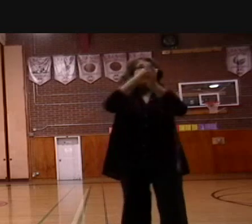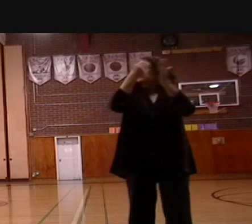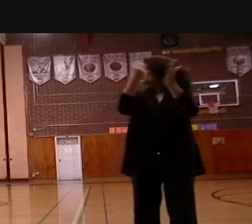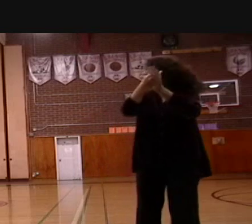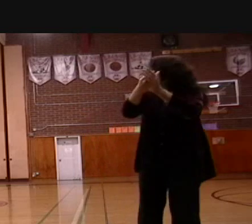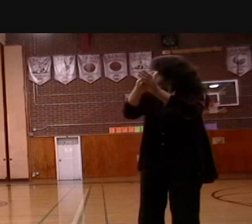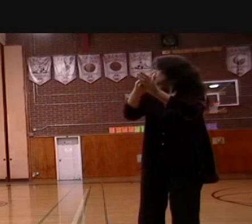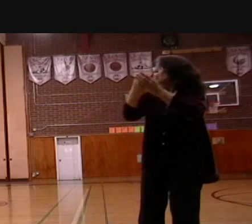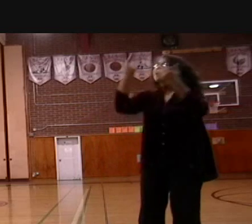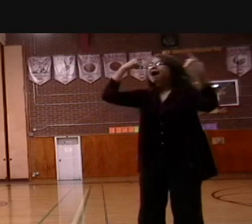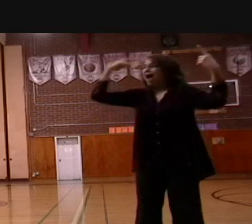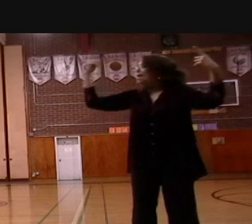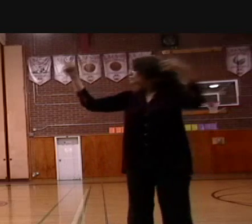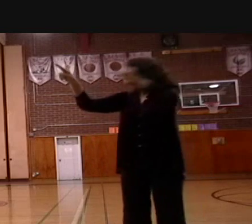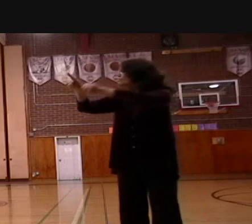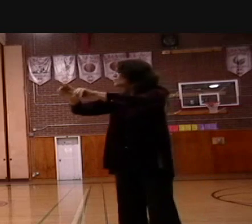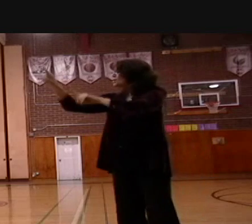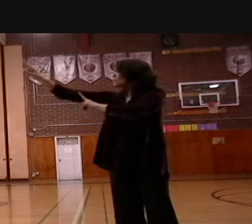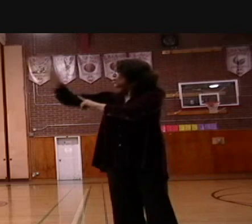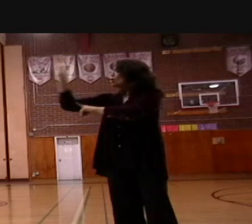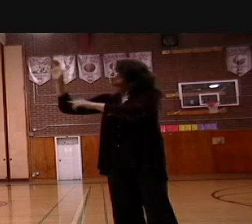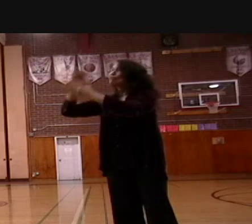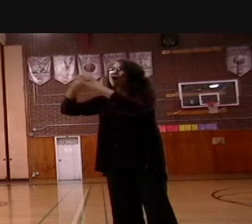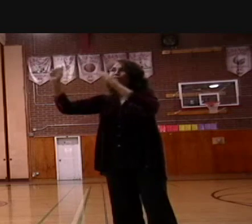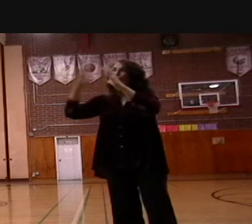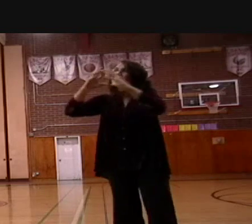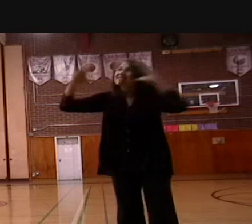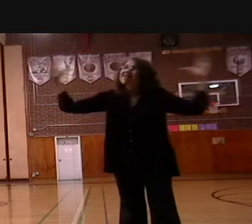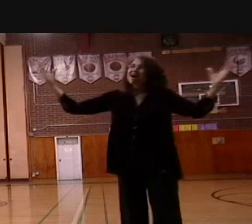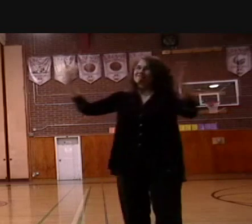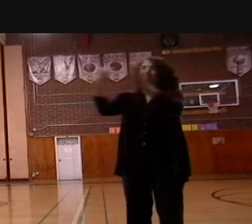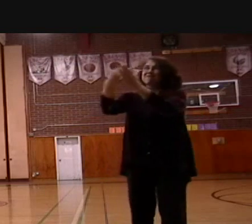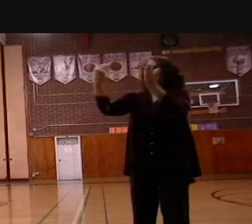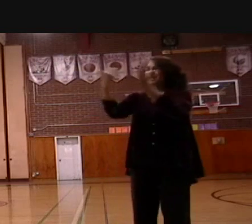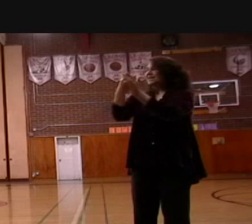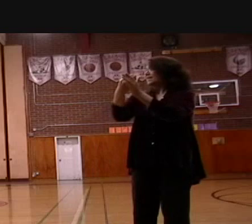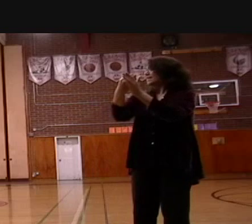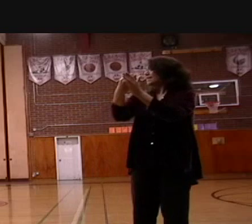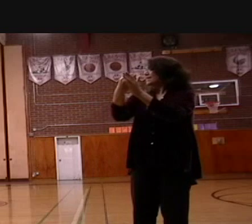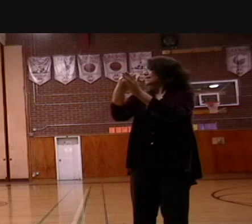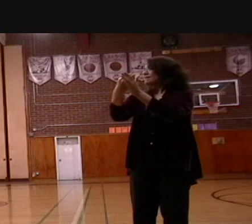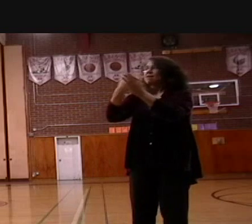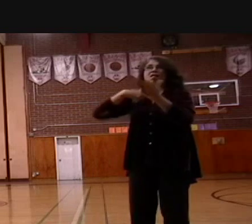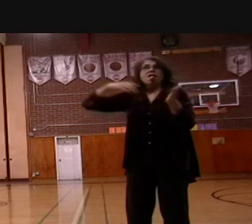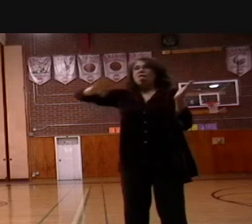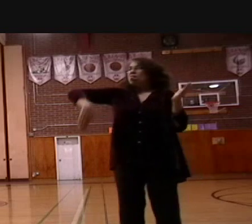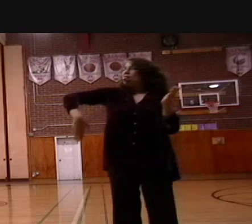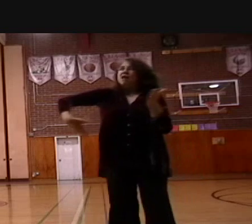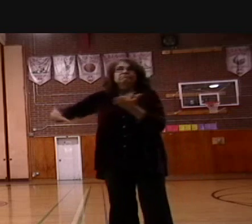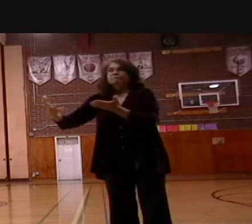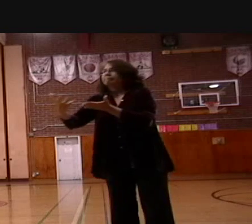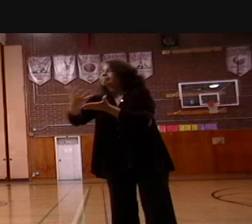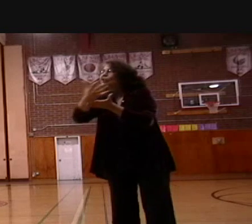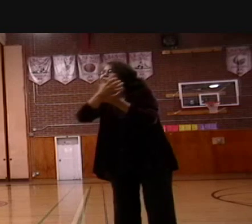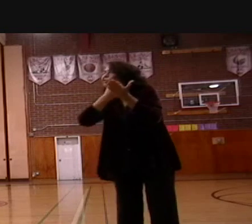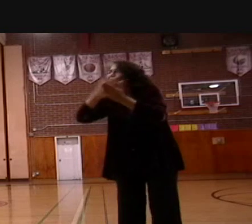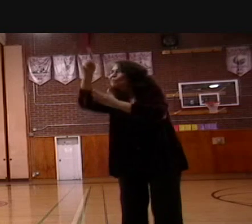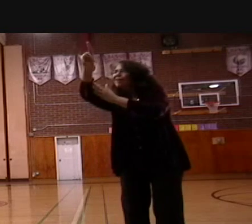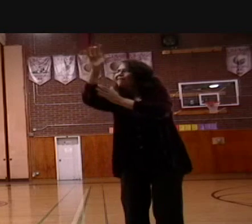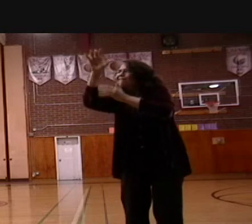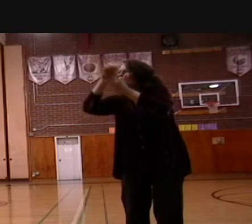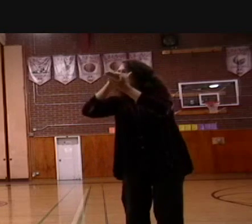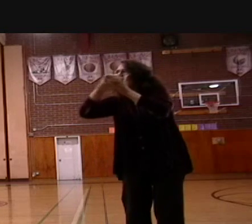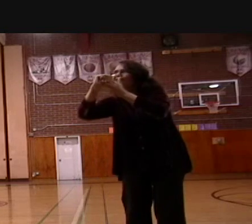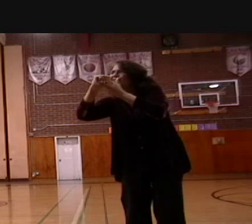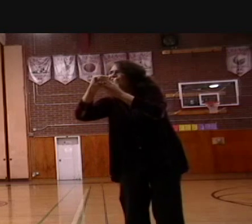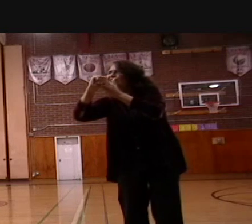Yeah. I agree. $100 is a lot of money. Well, I hadn't made that much money at that point in my business, but a